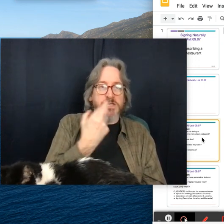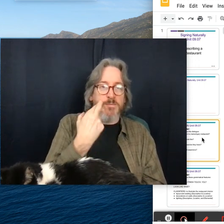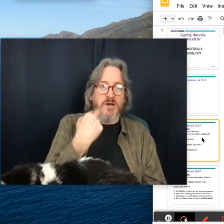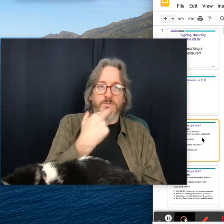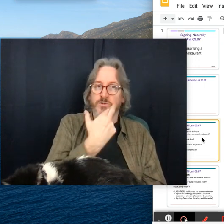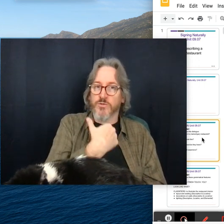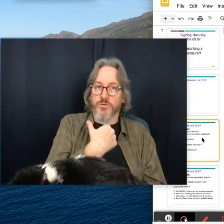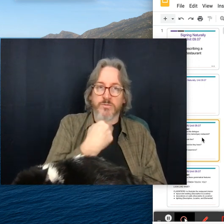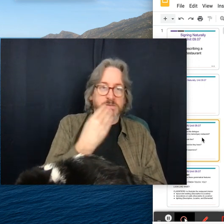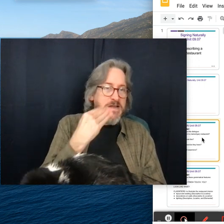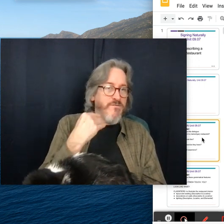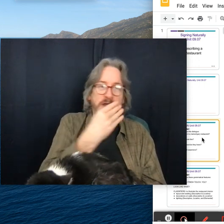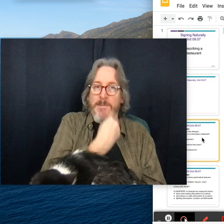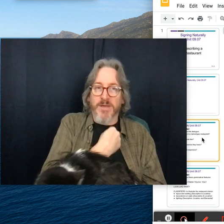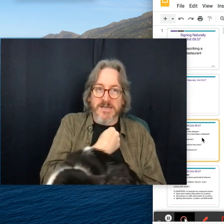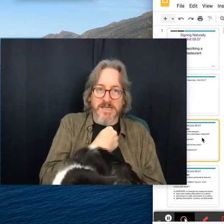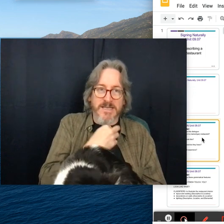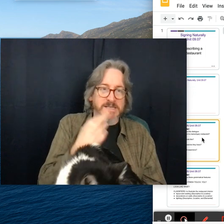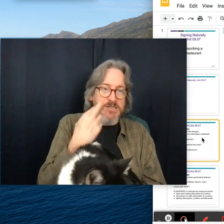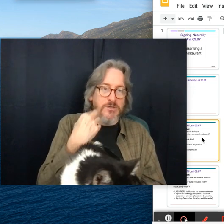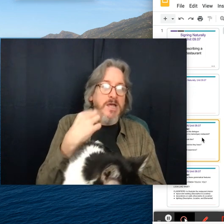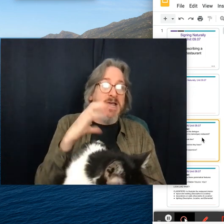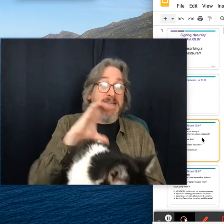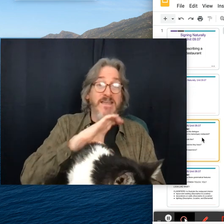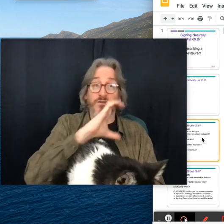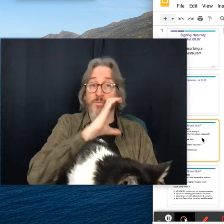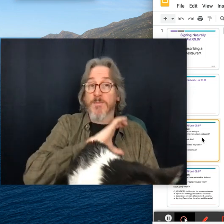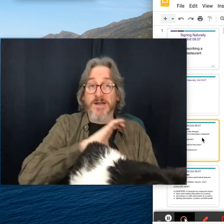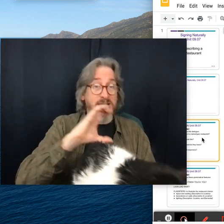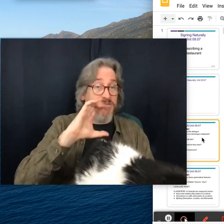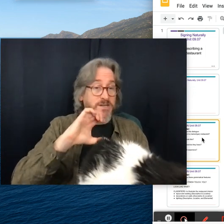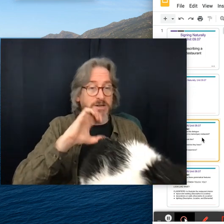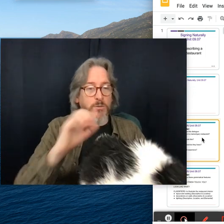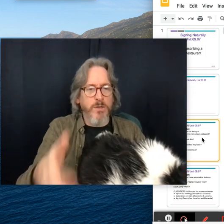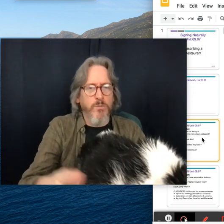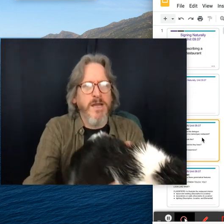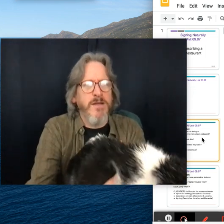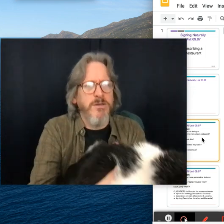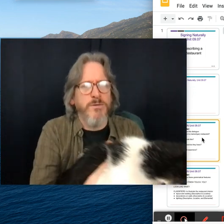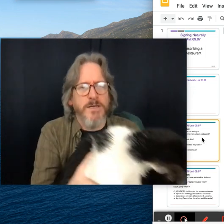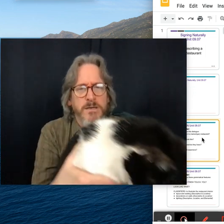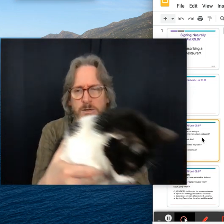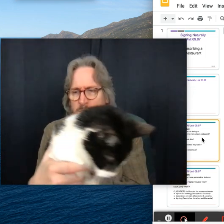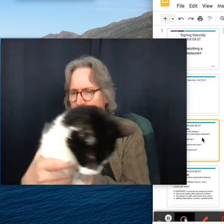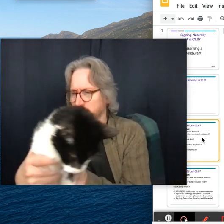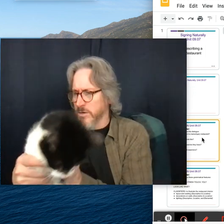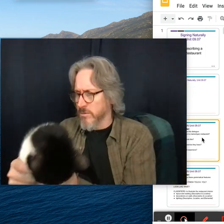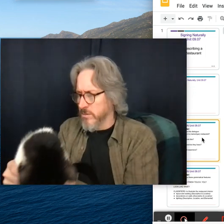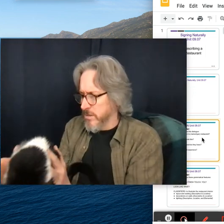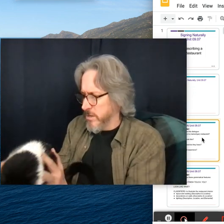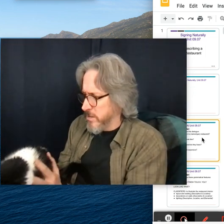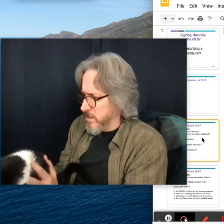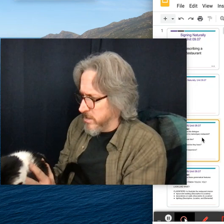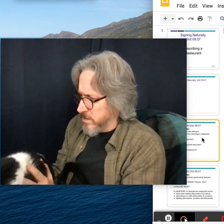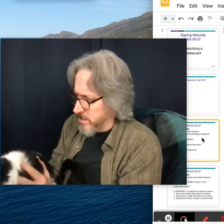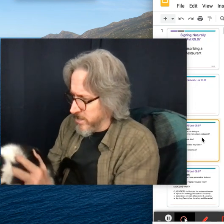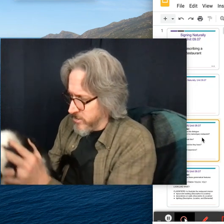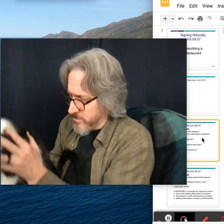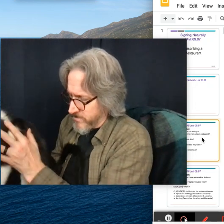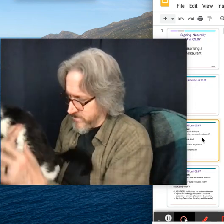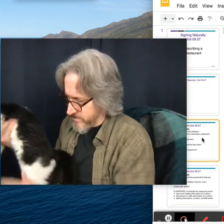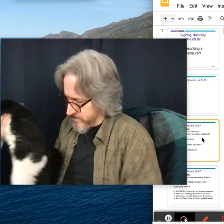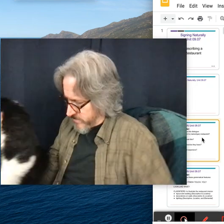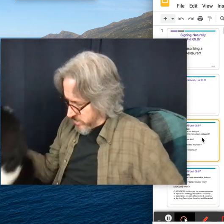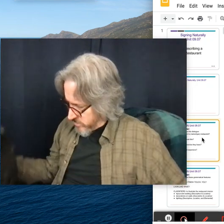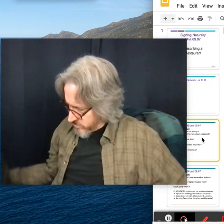the corners of the mouth. Sign for napkin is like this too. If you remember cafeteria, wait, what are you doing? No.